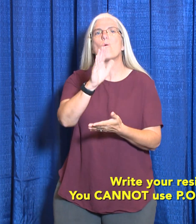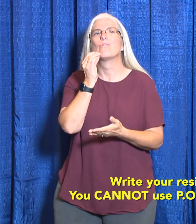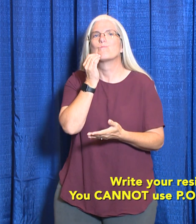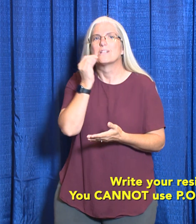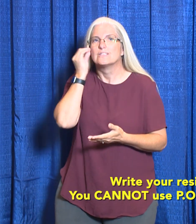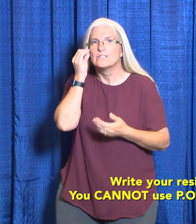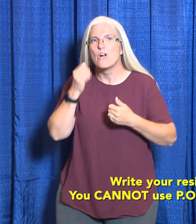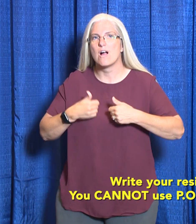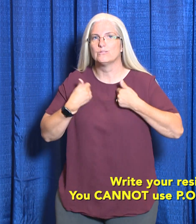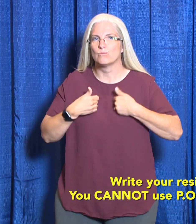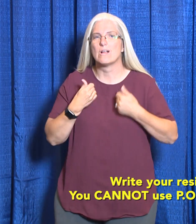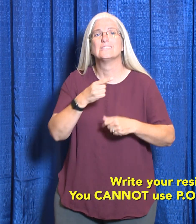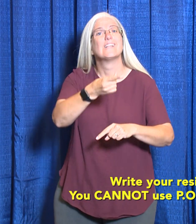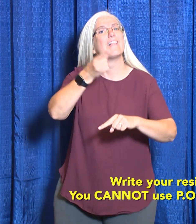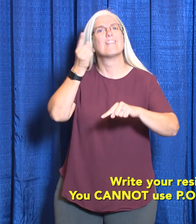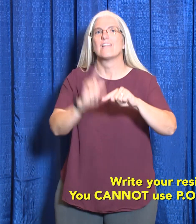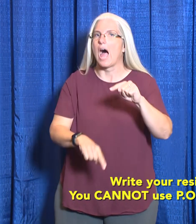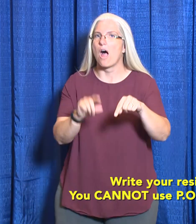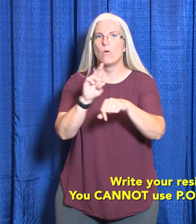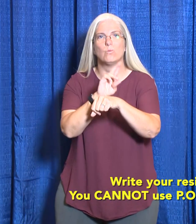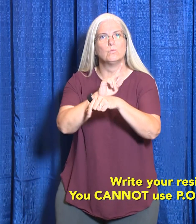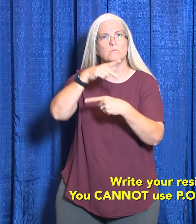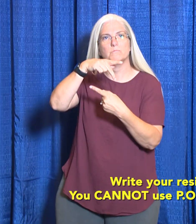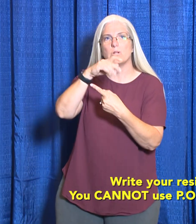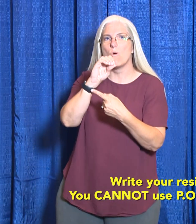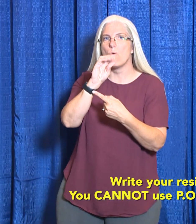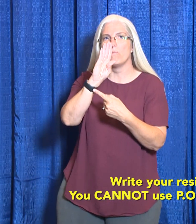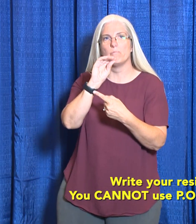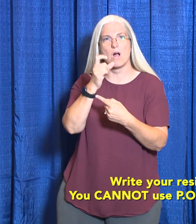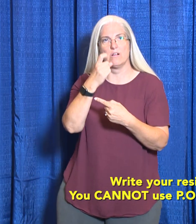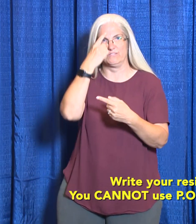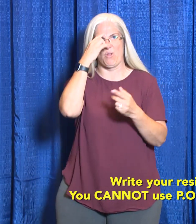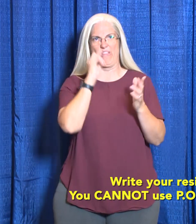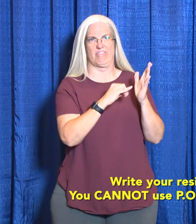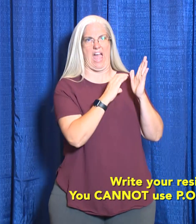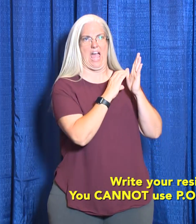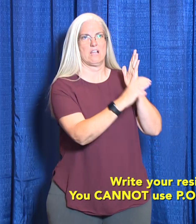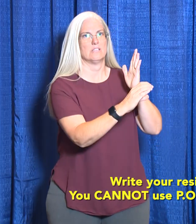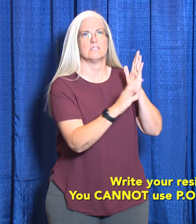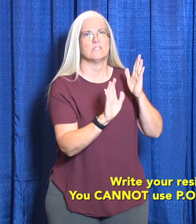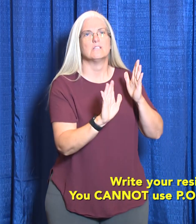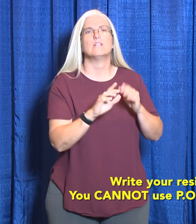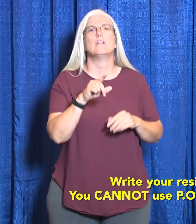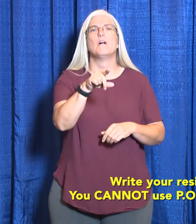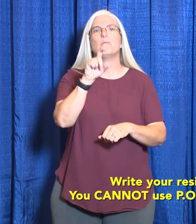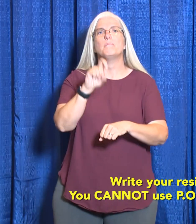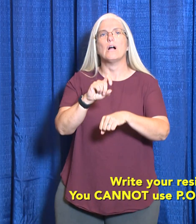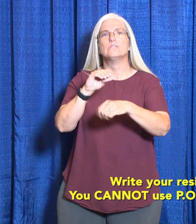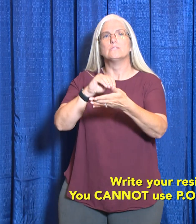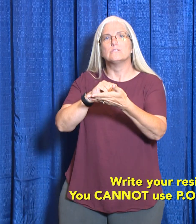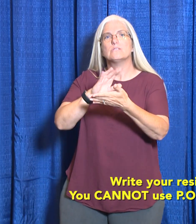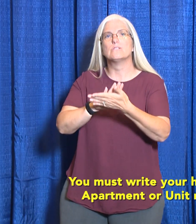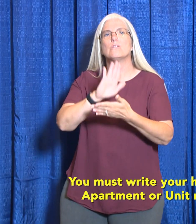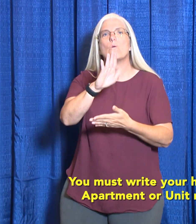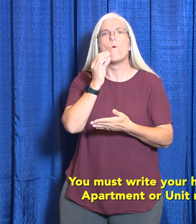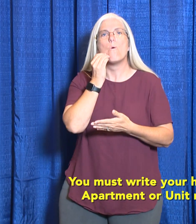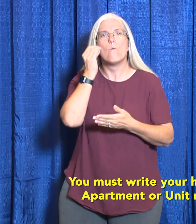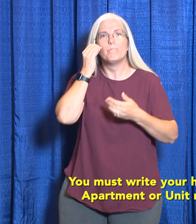Write your residential address. You cannot use a P.O. Box number for this section. You must write your